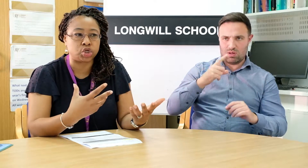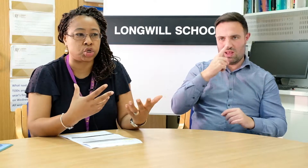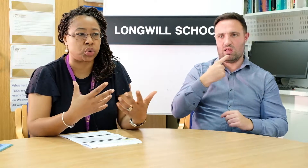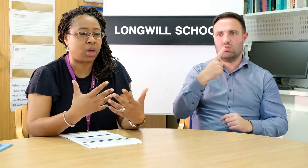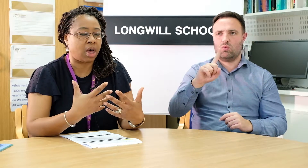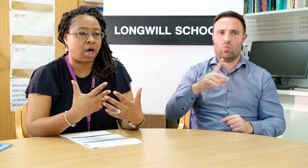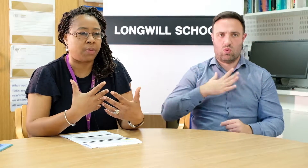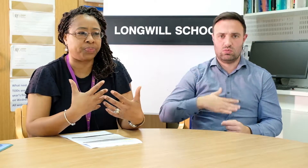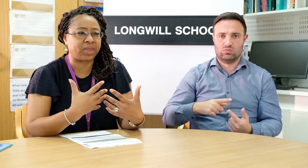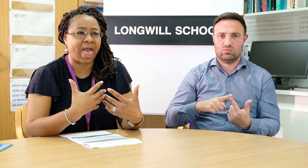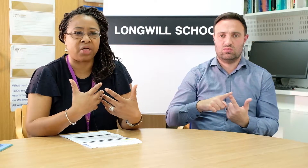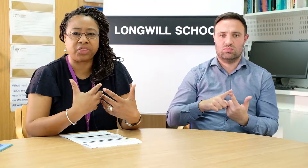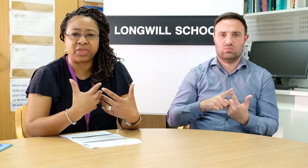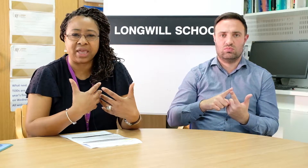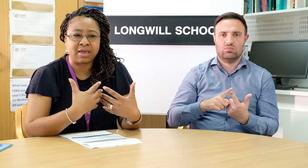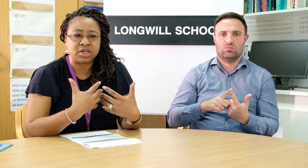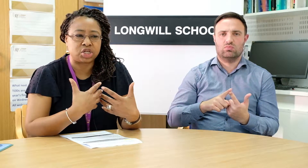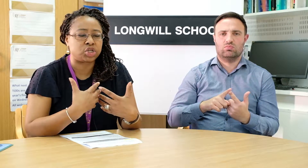right to